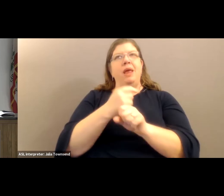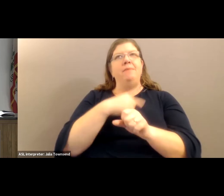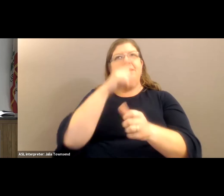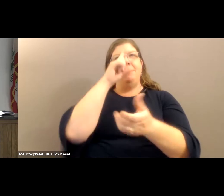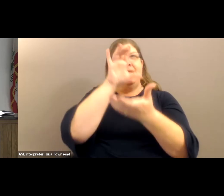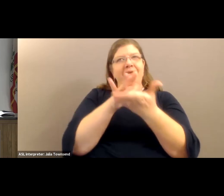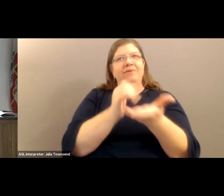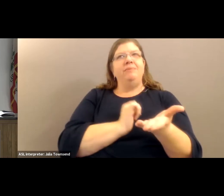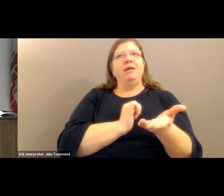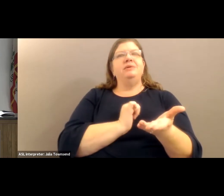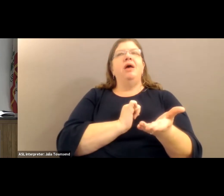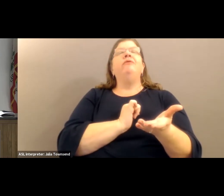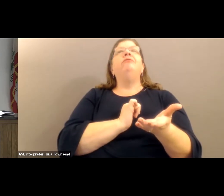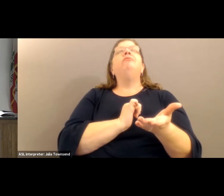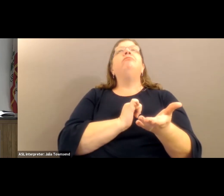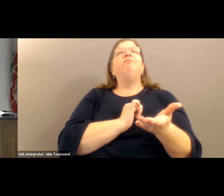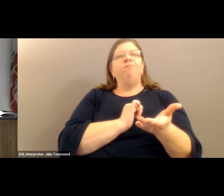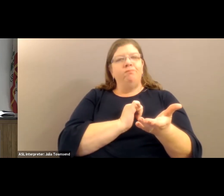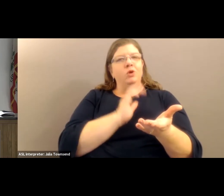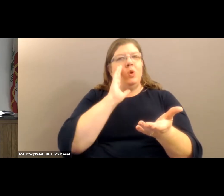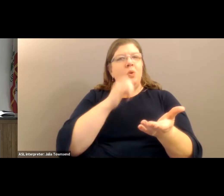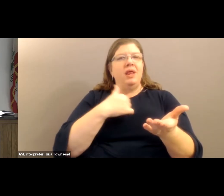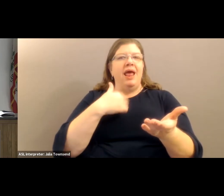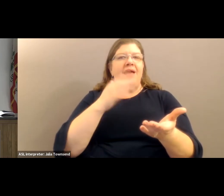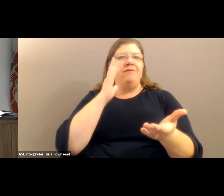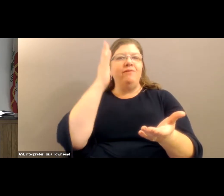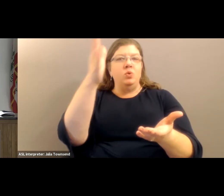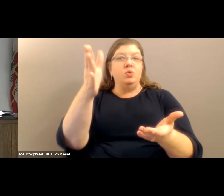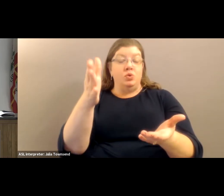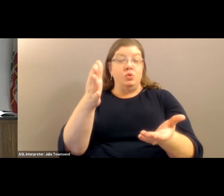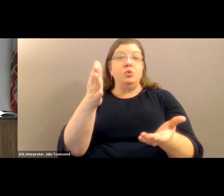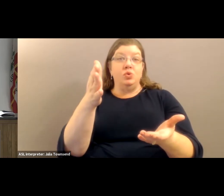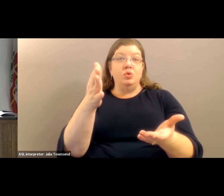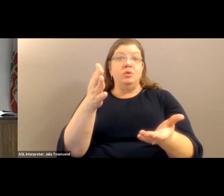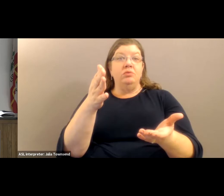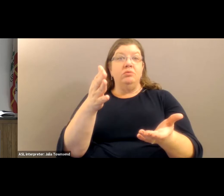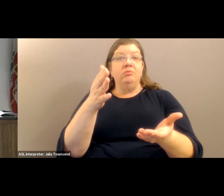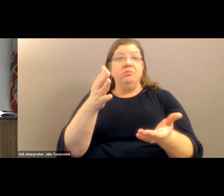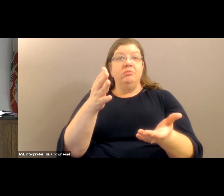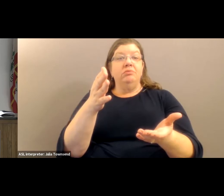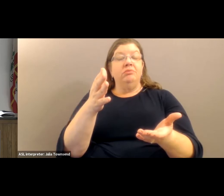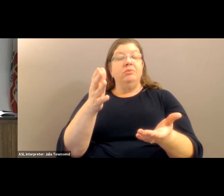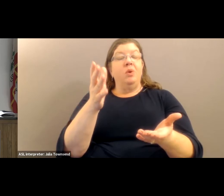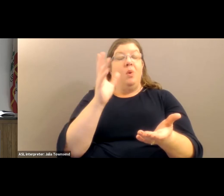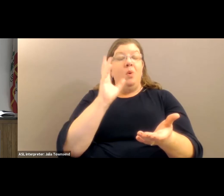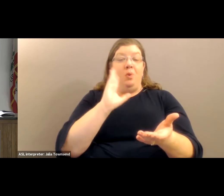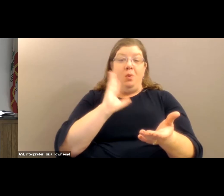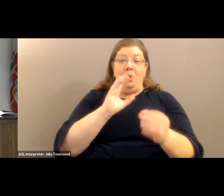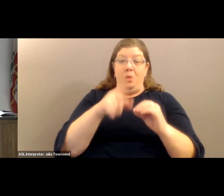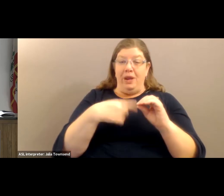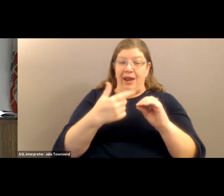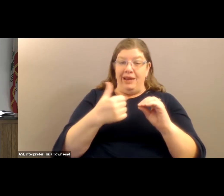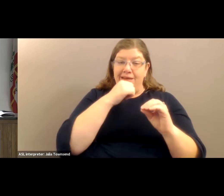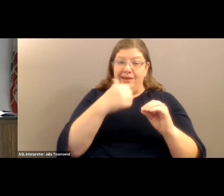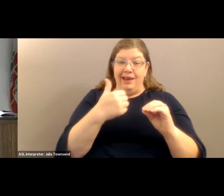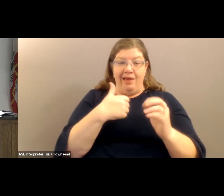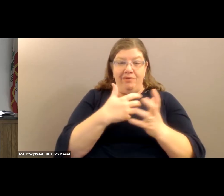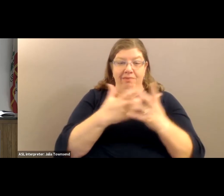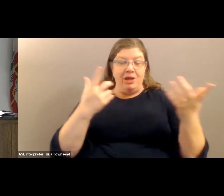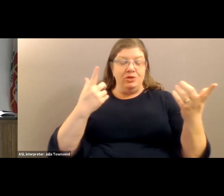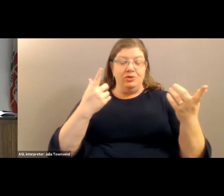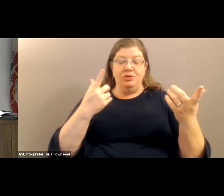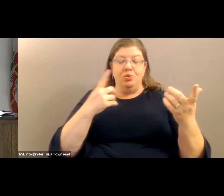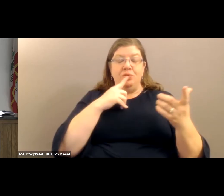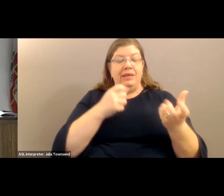that I would have a future when, at times when I didn't have any much going on